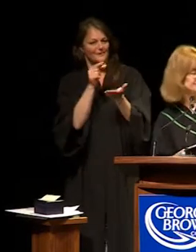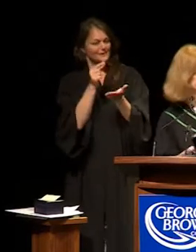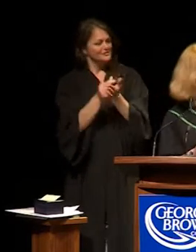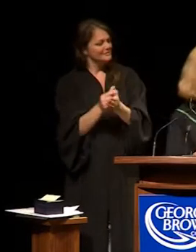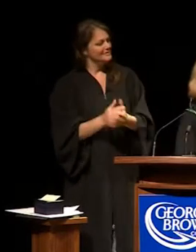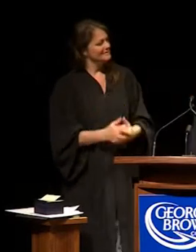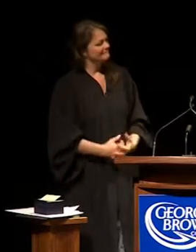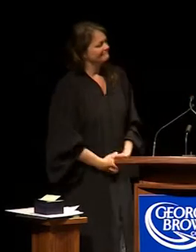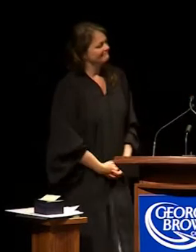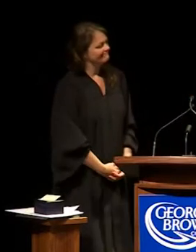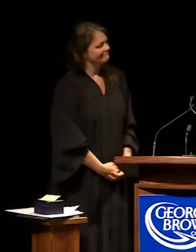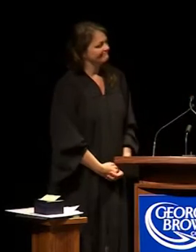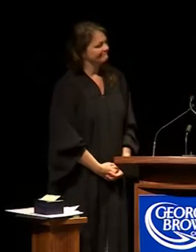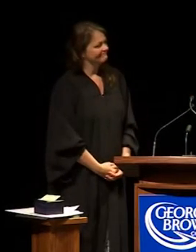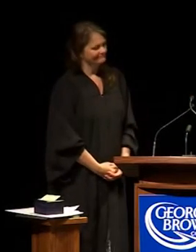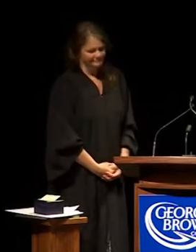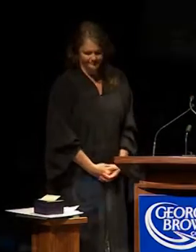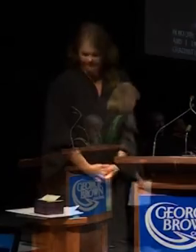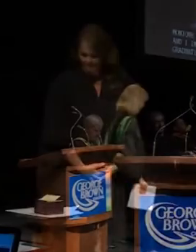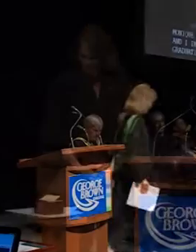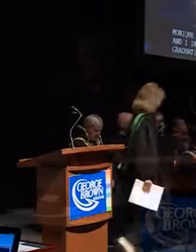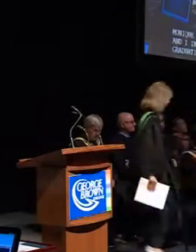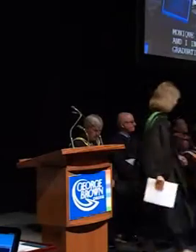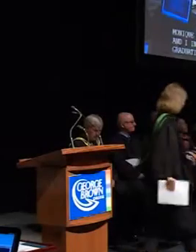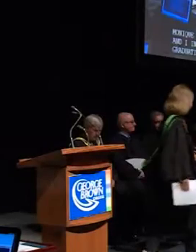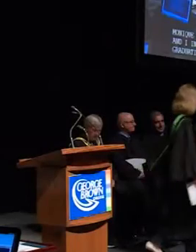Chancellor.